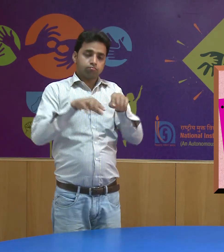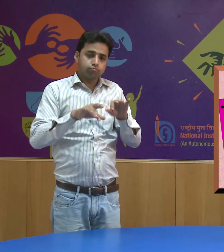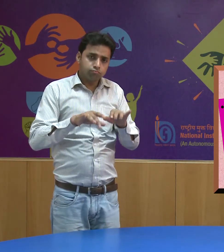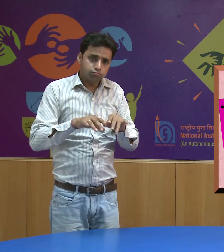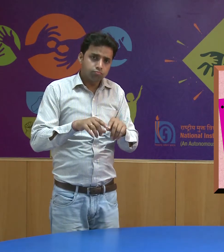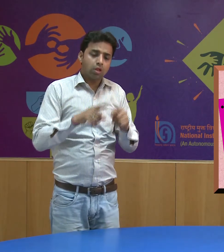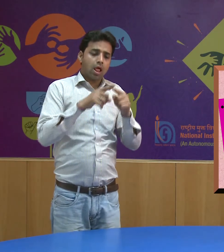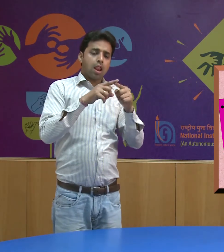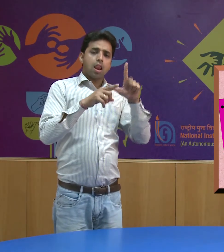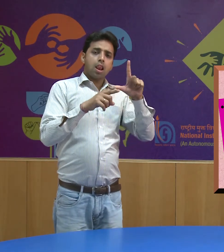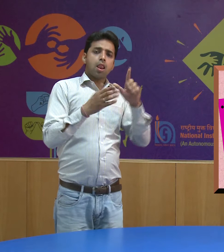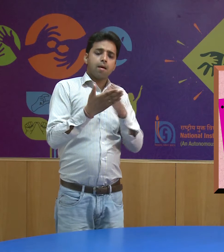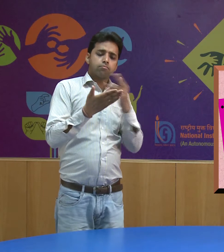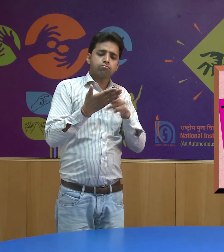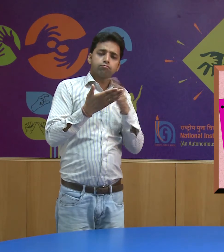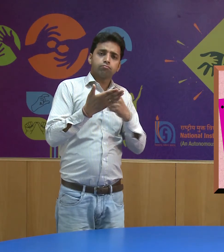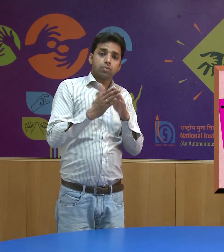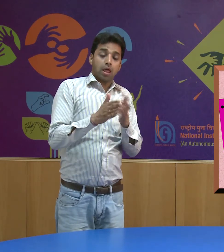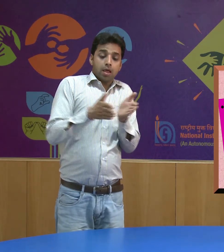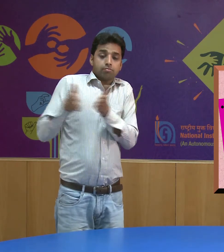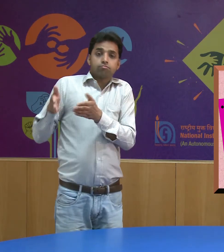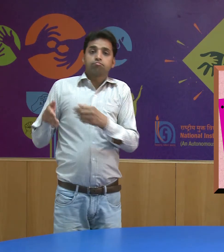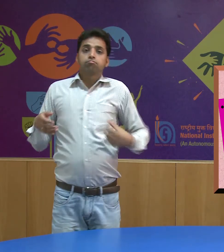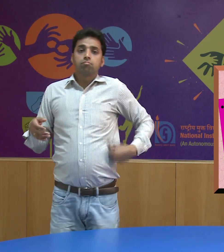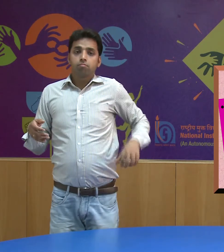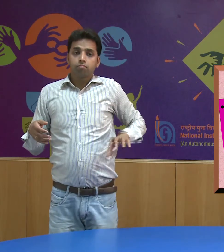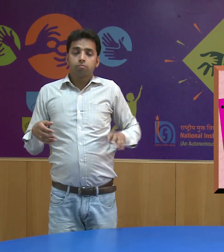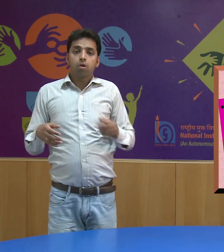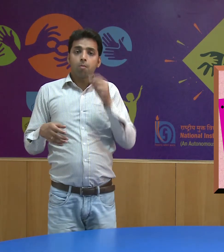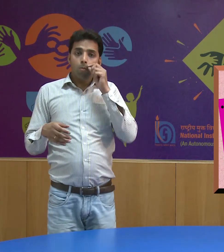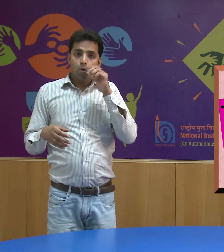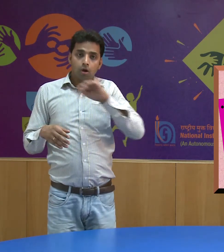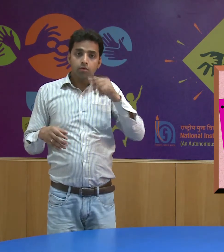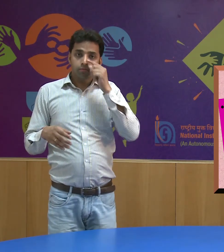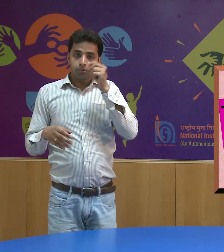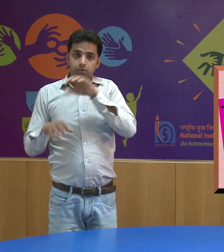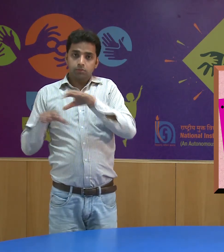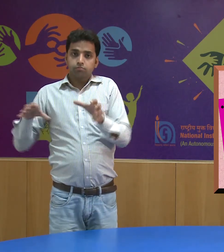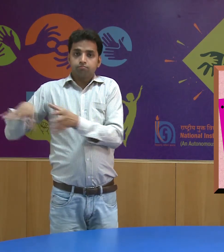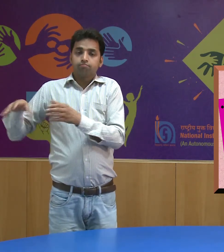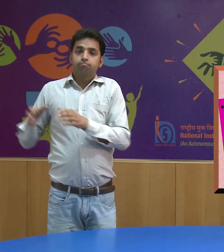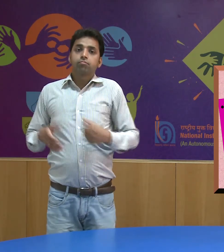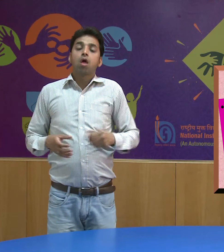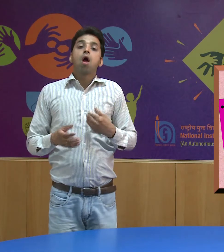library, separate toilet for boys and girls, appointing more teachers,